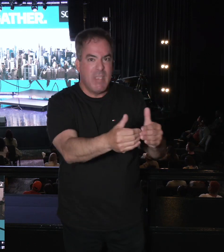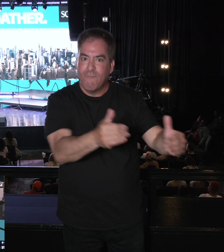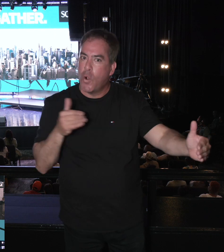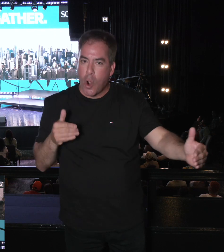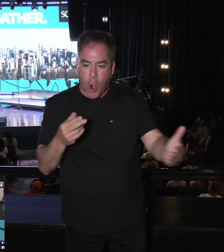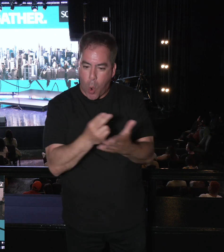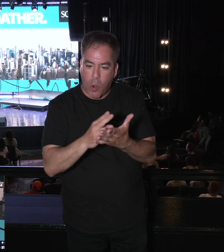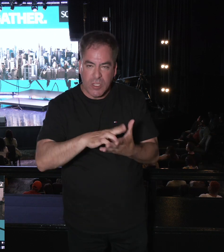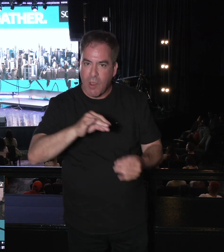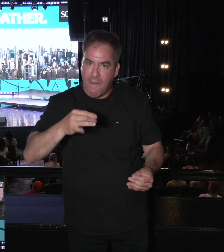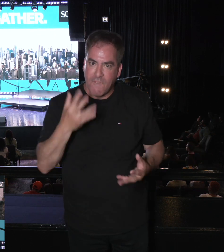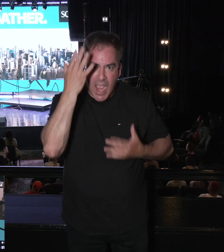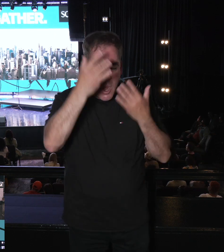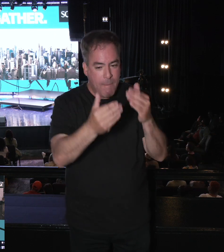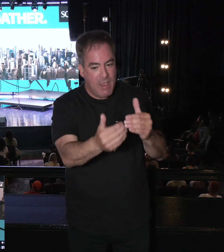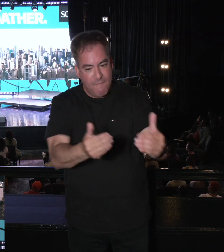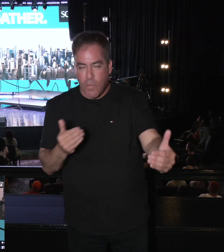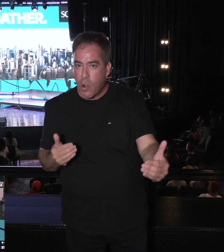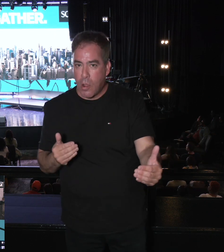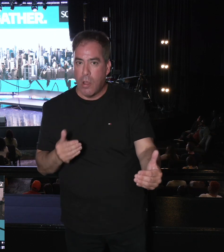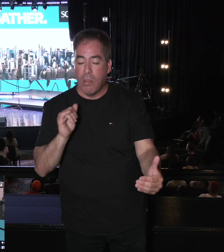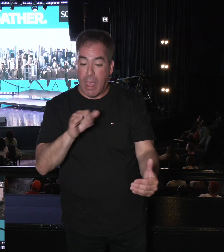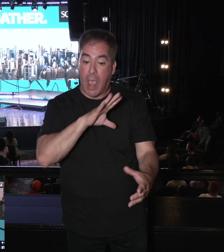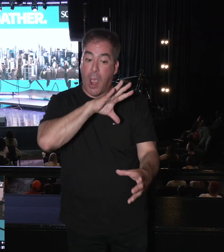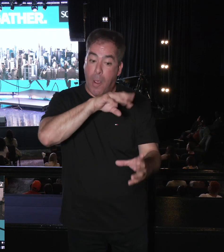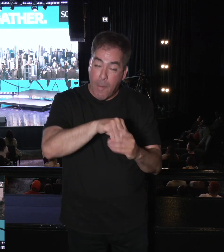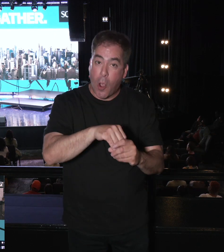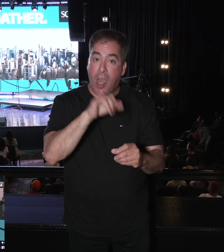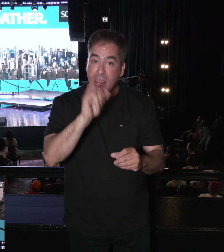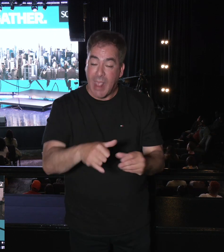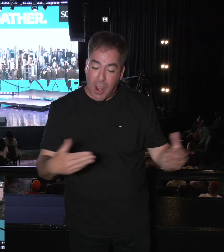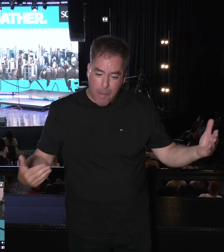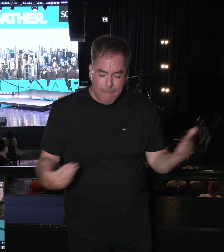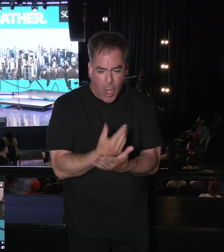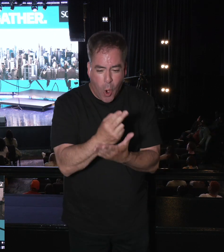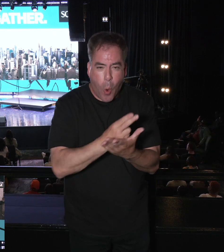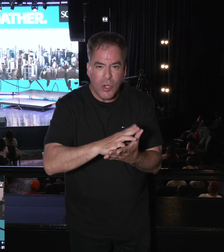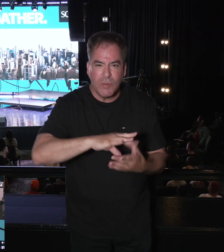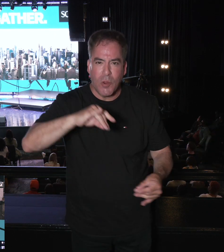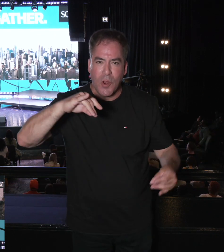This is before the fire. Oh, to be part of the birth of something, Holy Spirit.